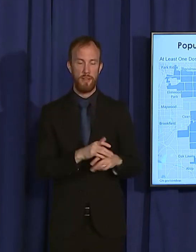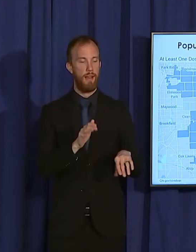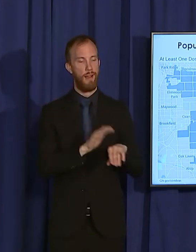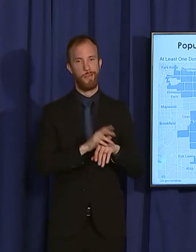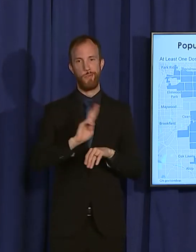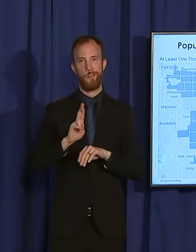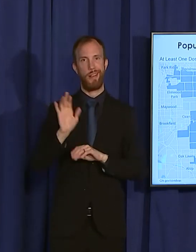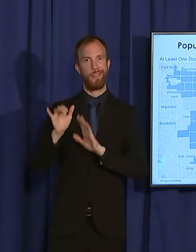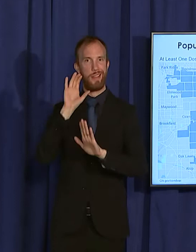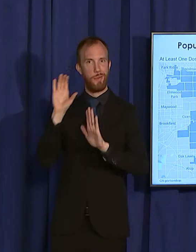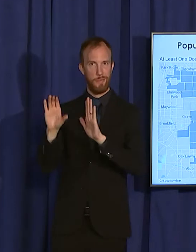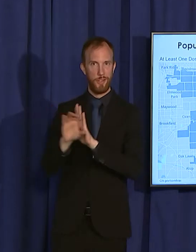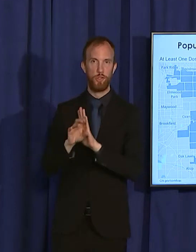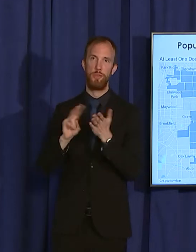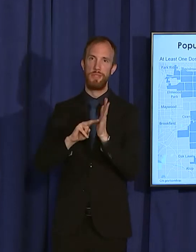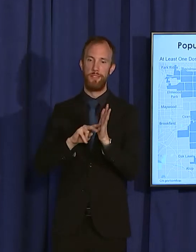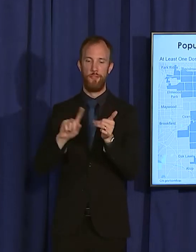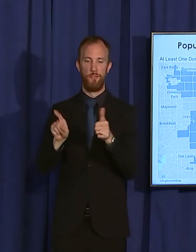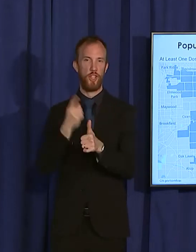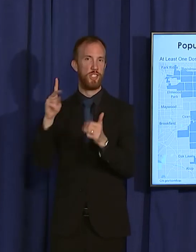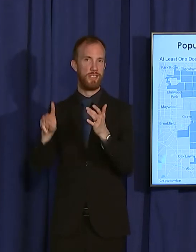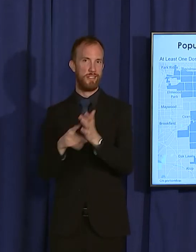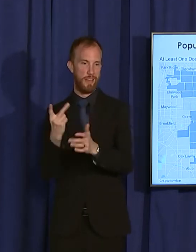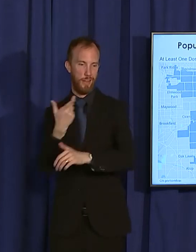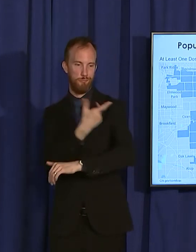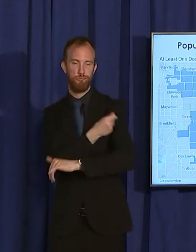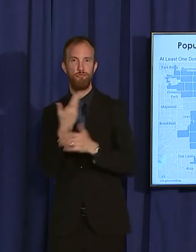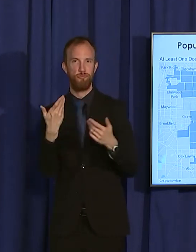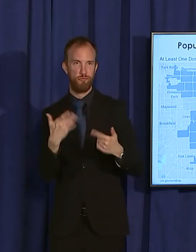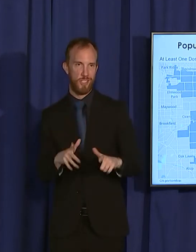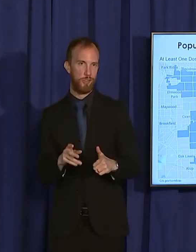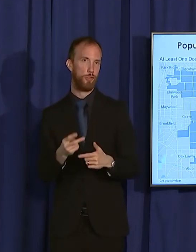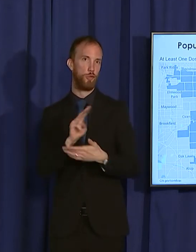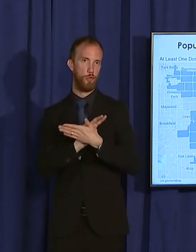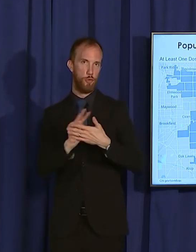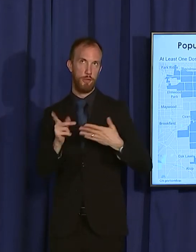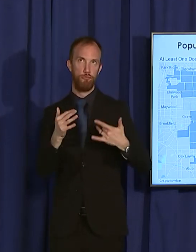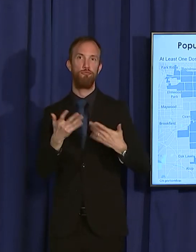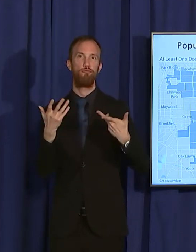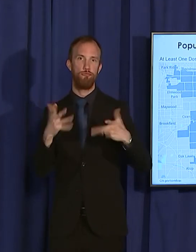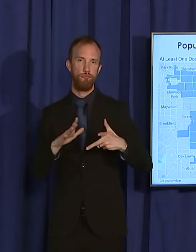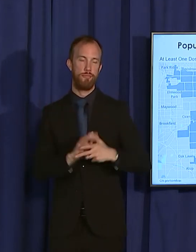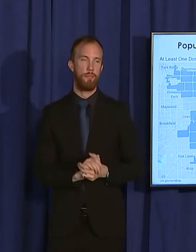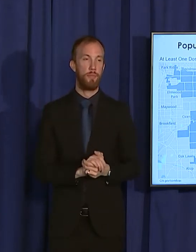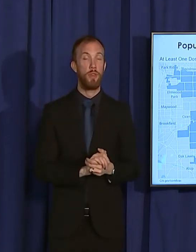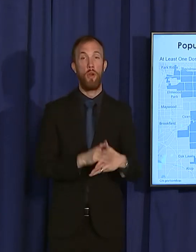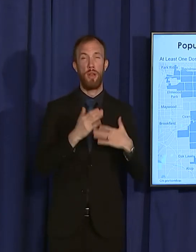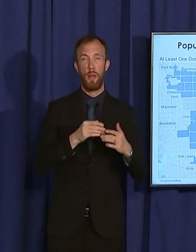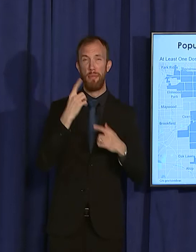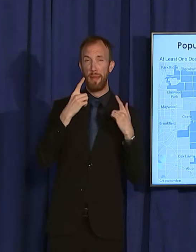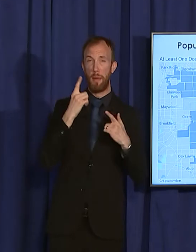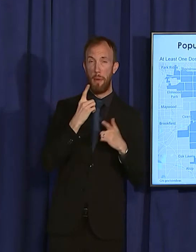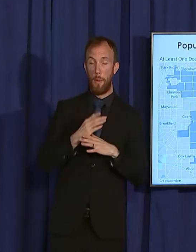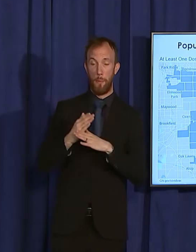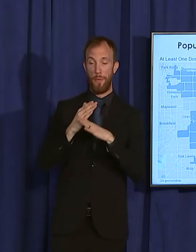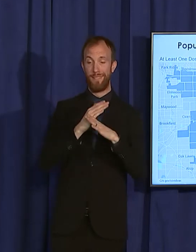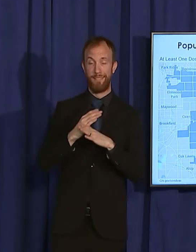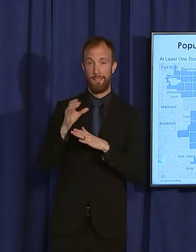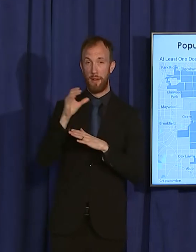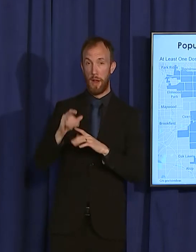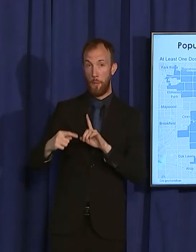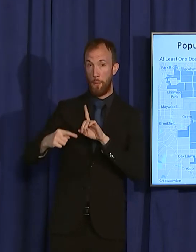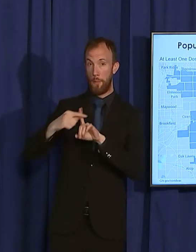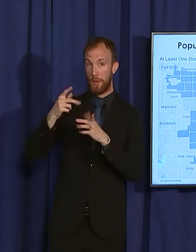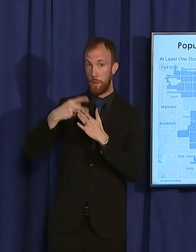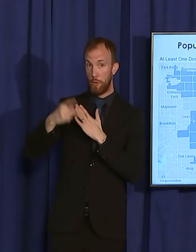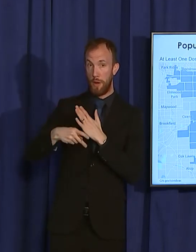we have a lot of work to do. And as we've moved from Protect Chicago Plus, our focus increasingly is on those less vaccinated areas